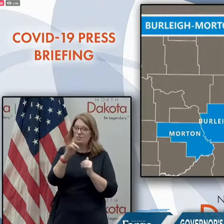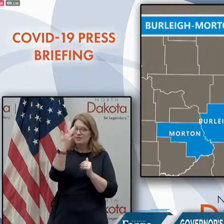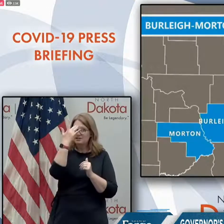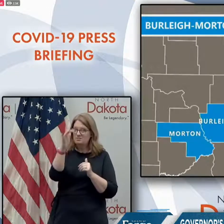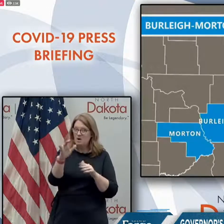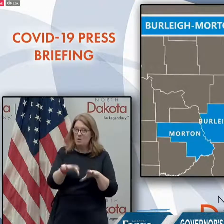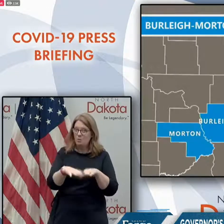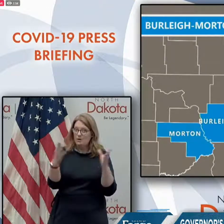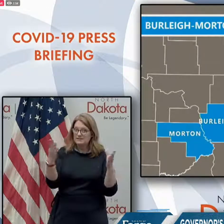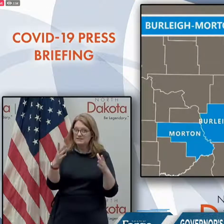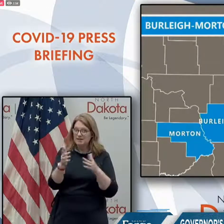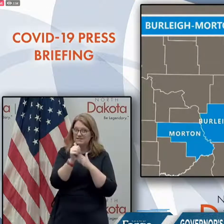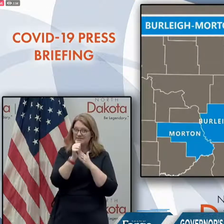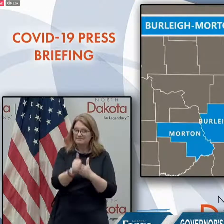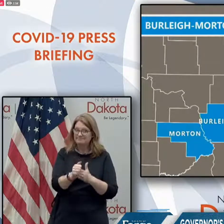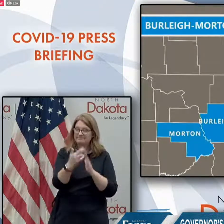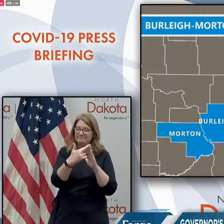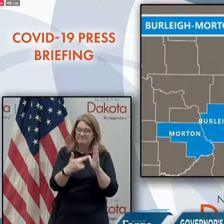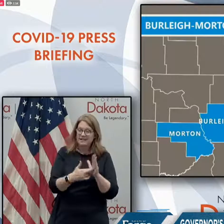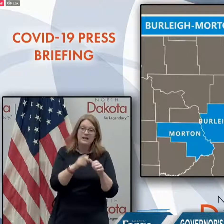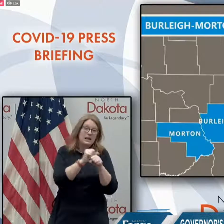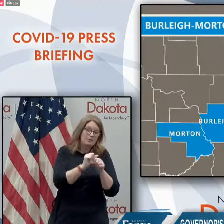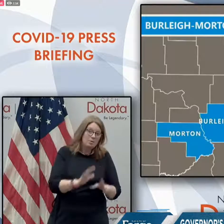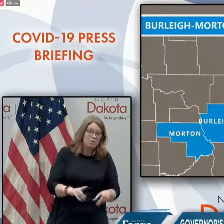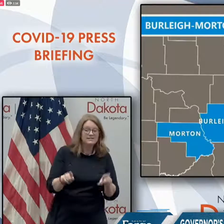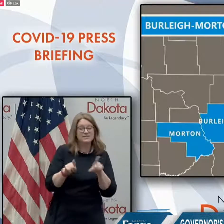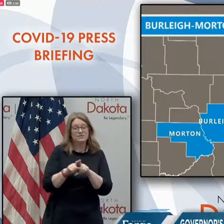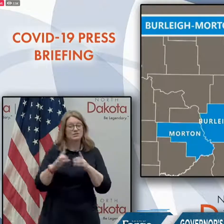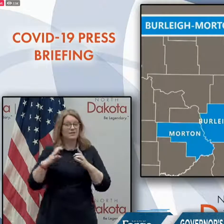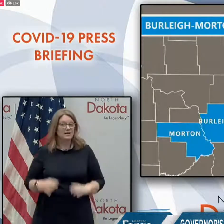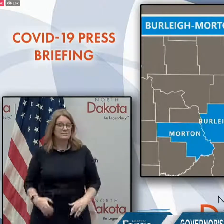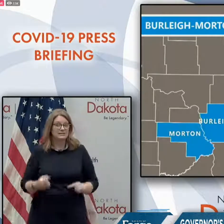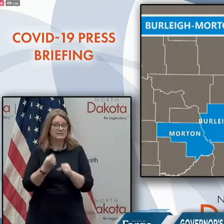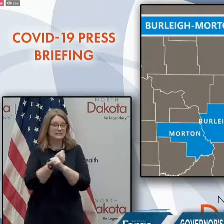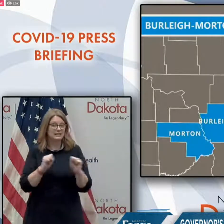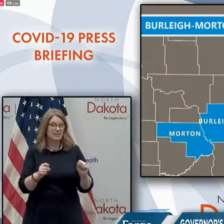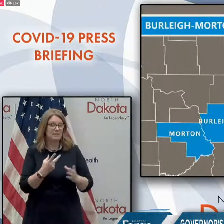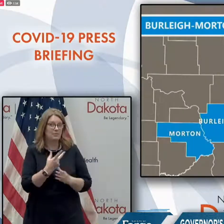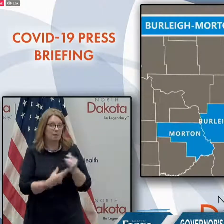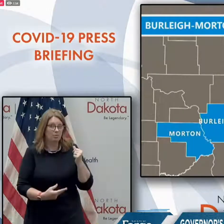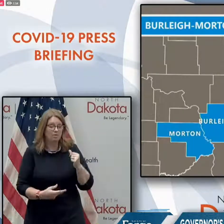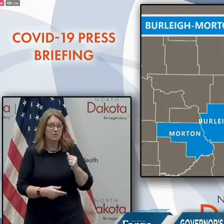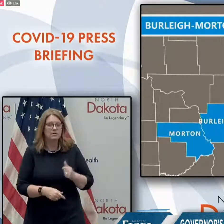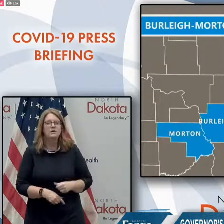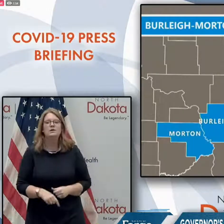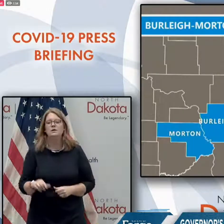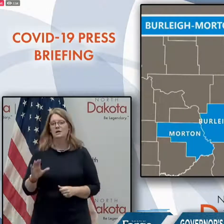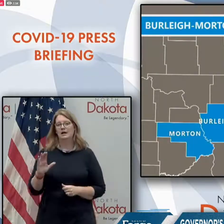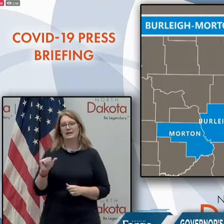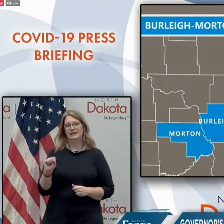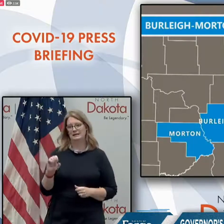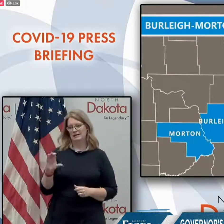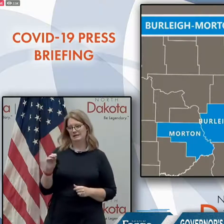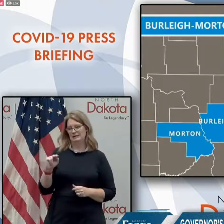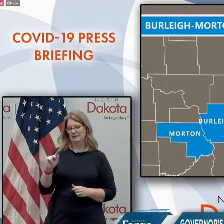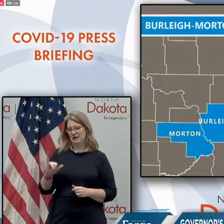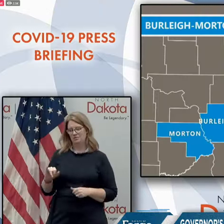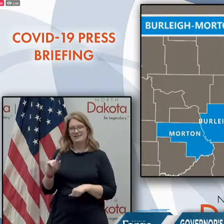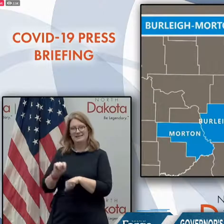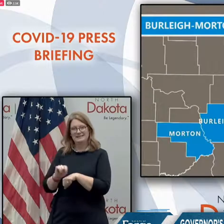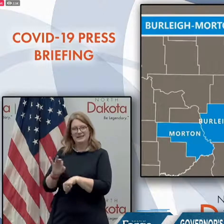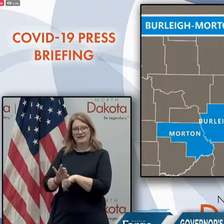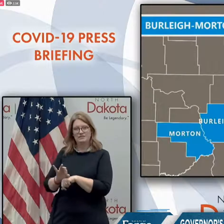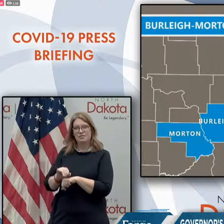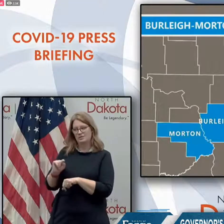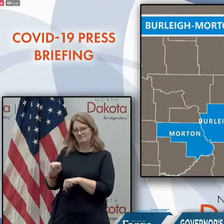guidelines help keep both employees and customers safe. Also, as we did in Cass County, the task force will continue to